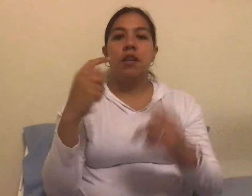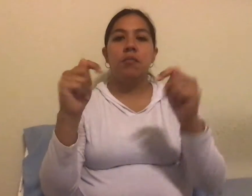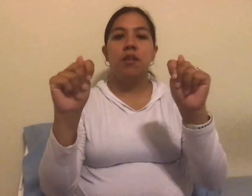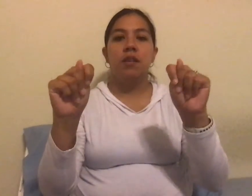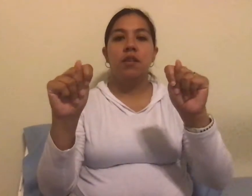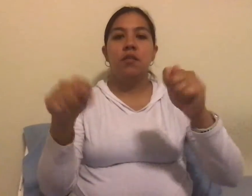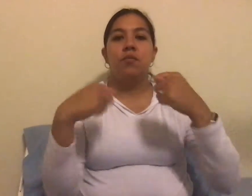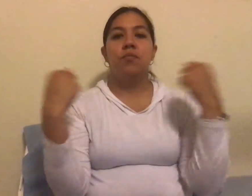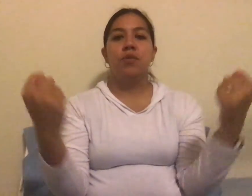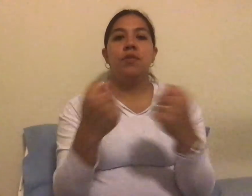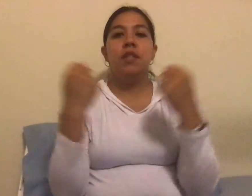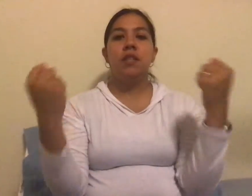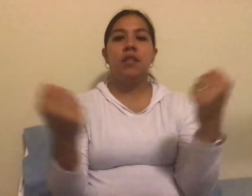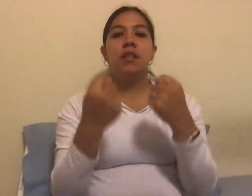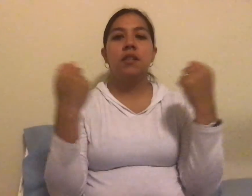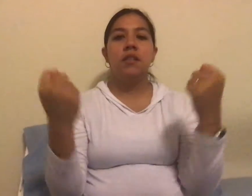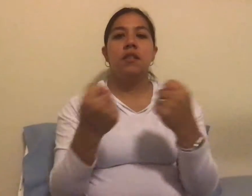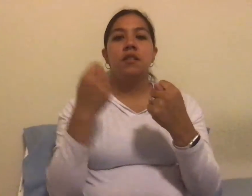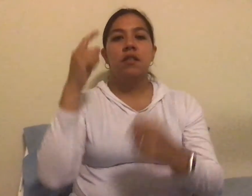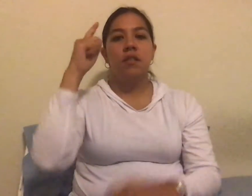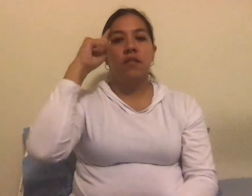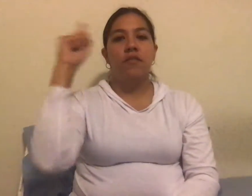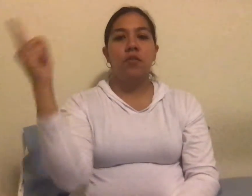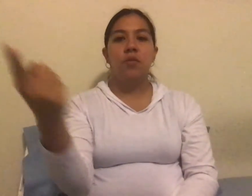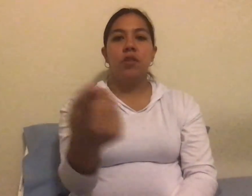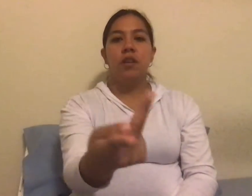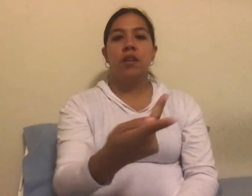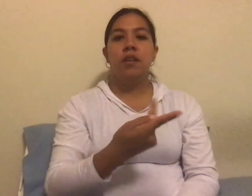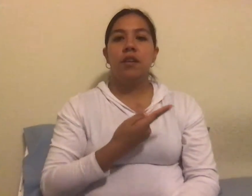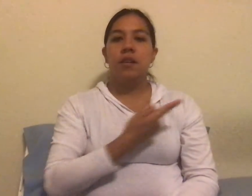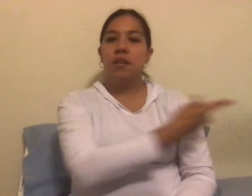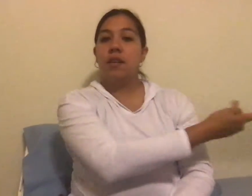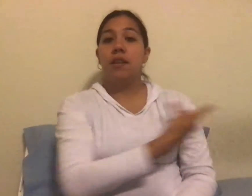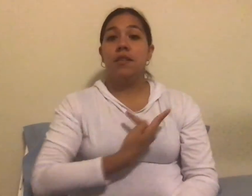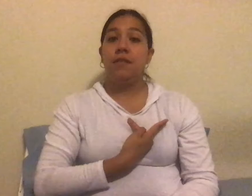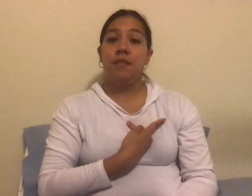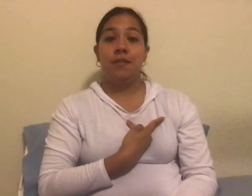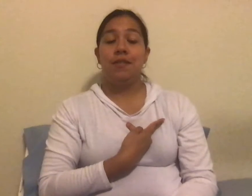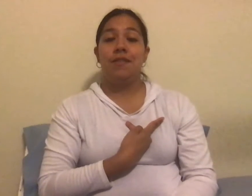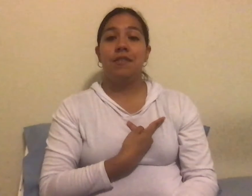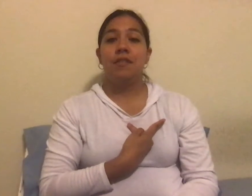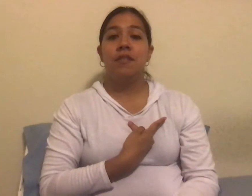I'm rooting for us.